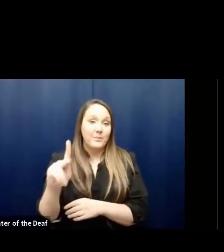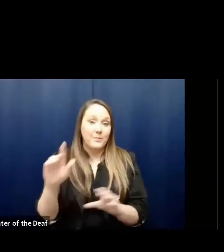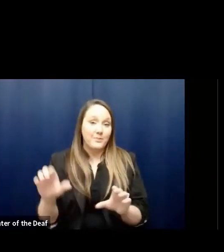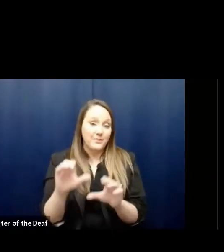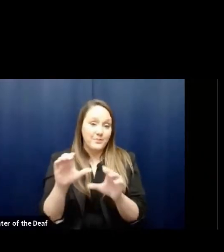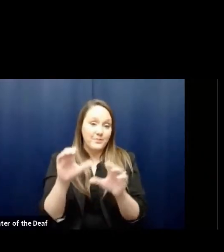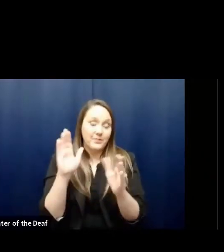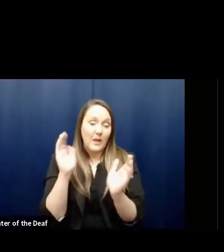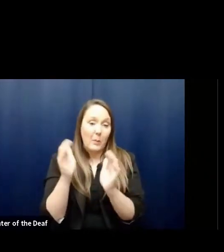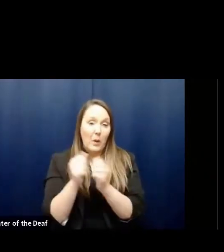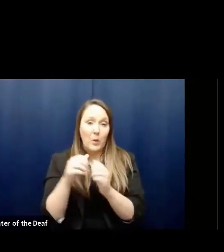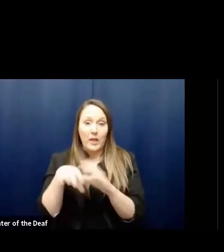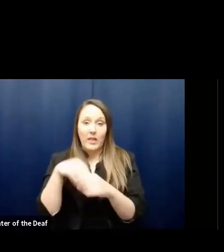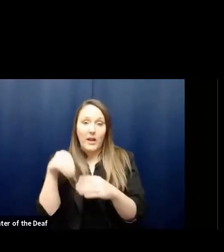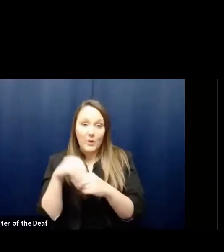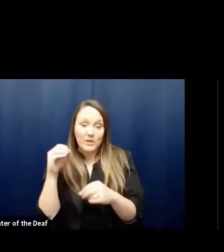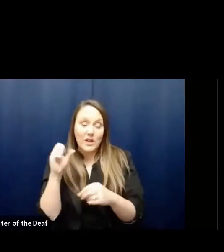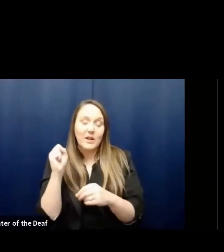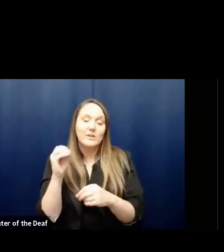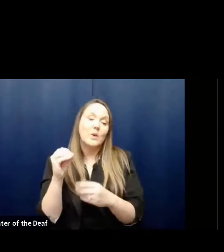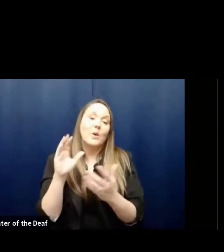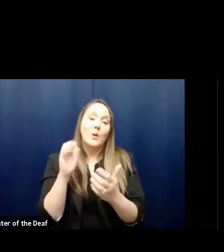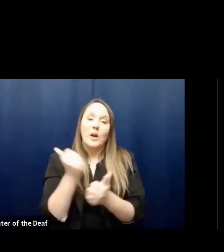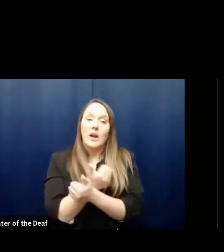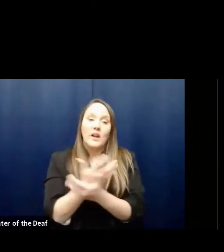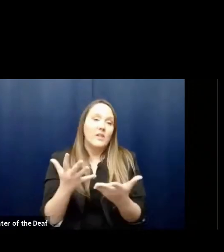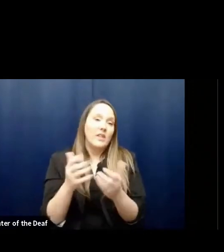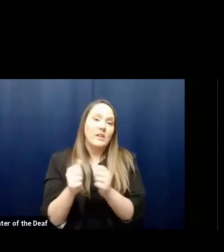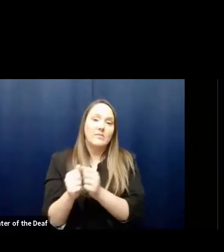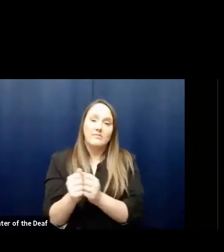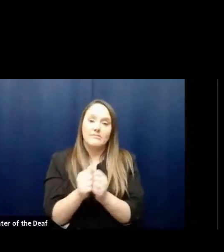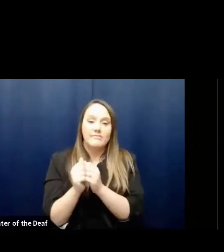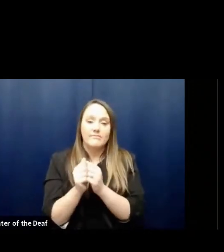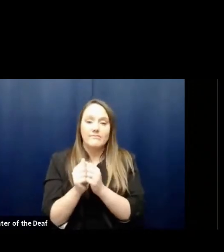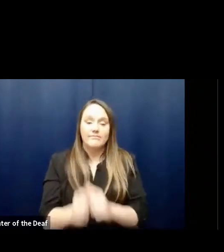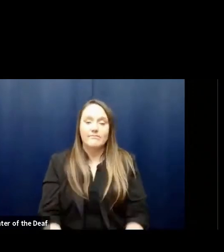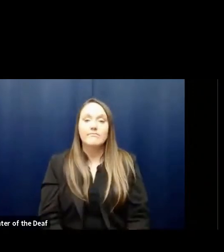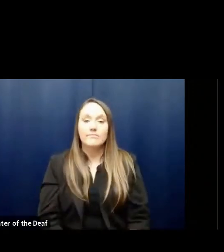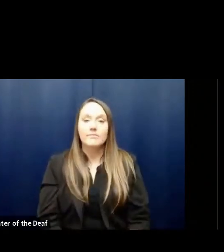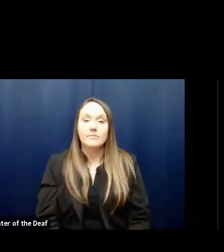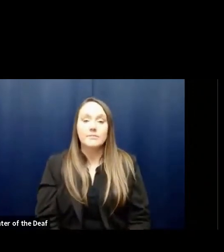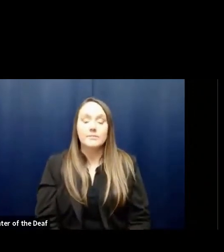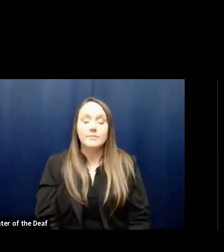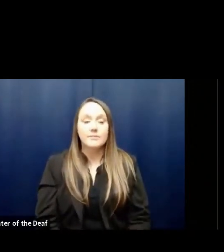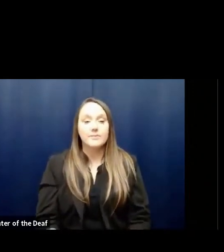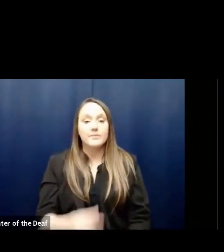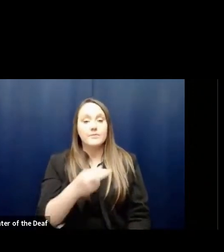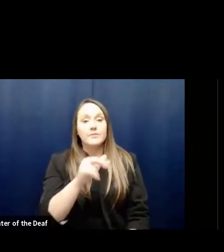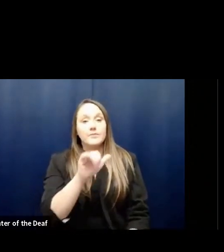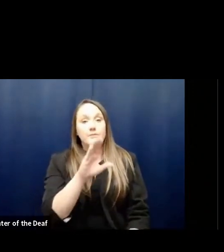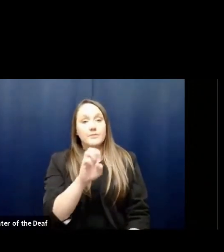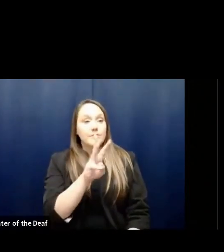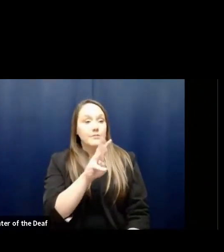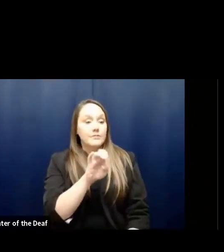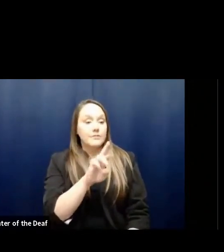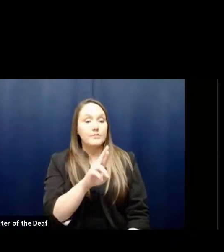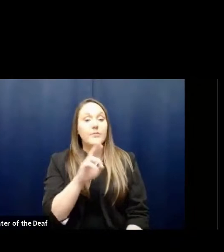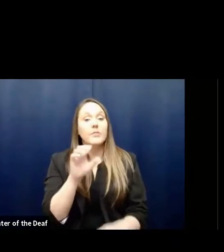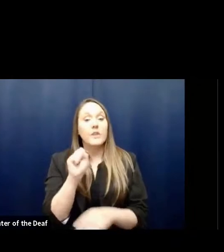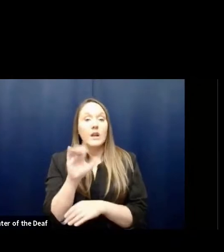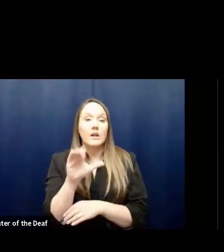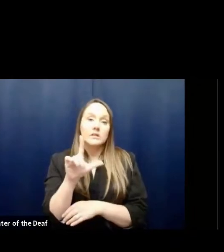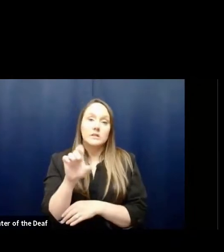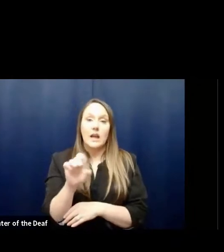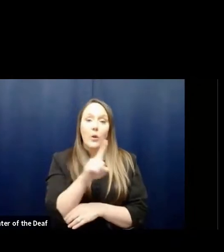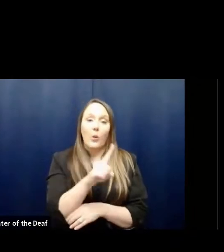outside. So all of those things combine to make us see more cases. Also from Grace with WBIR, on a scale of